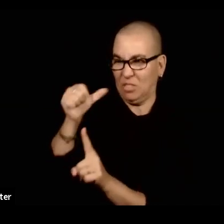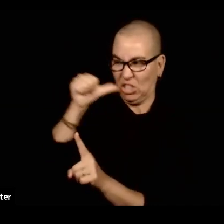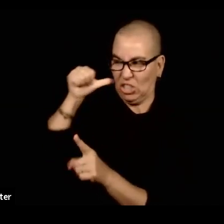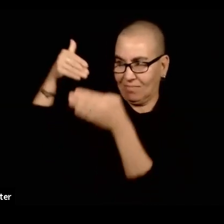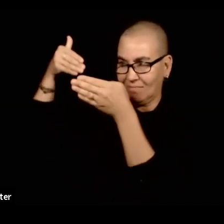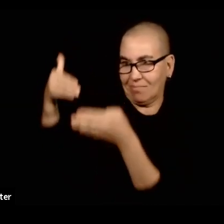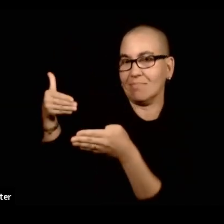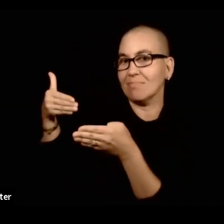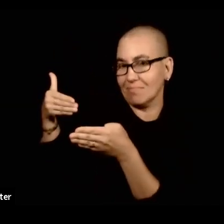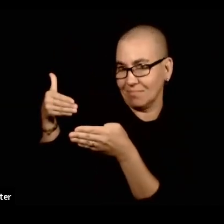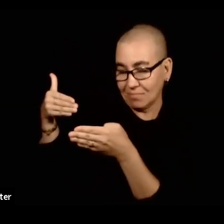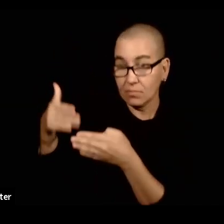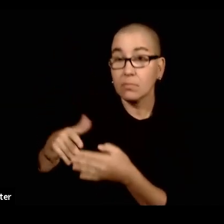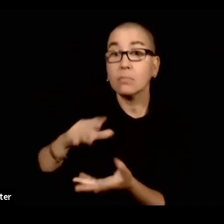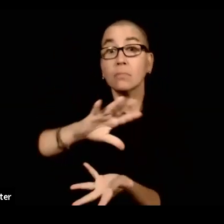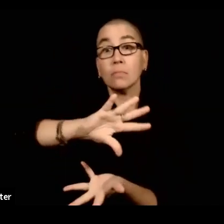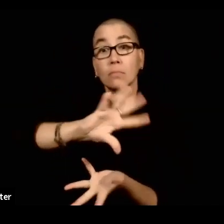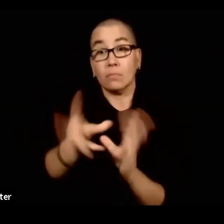to